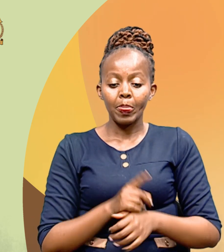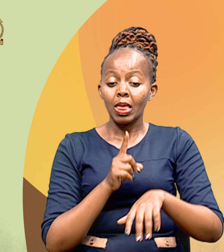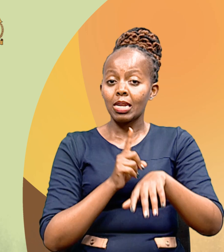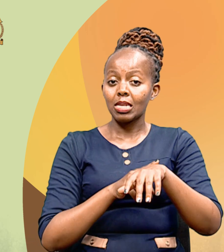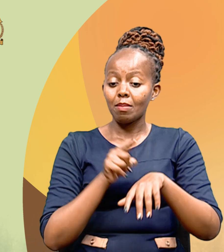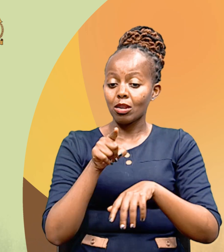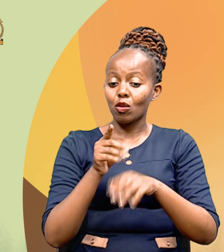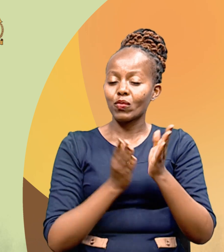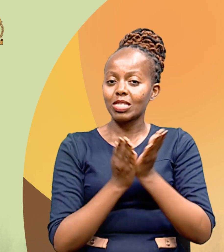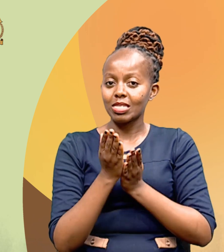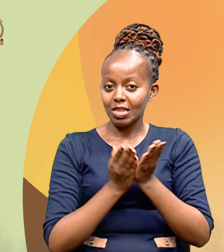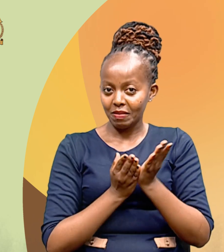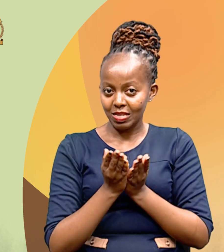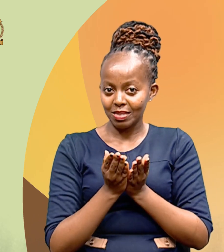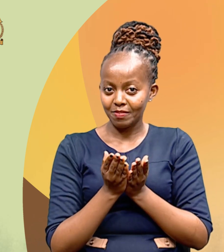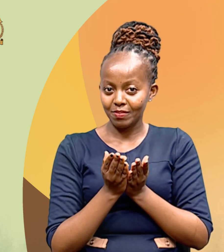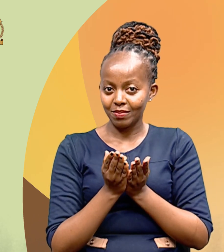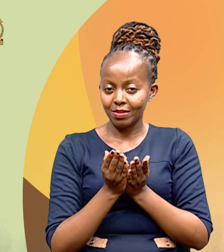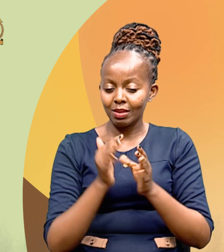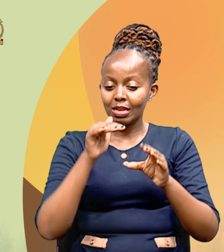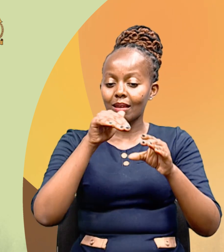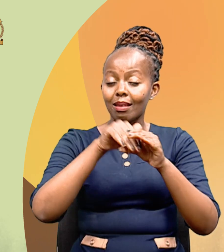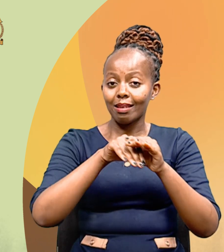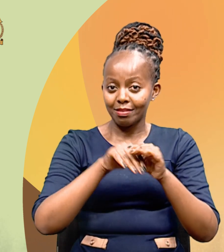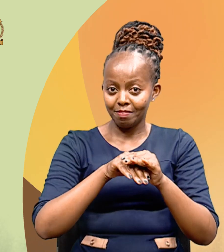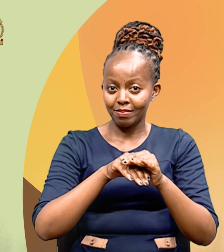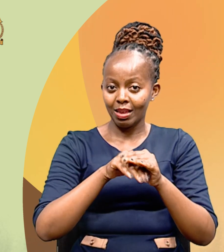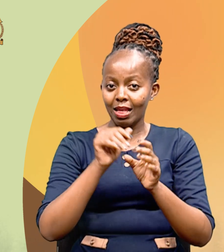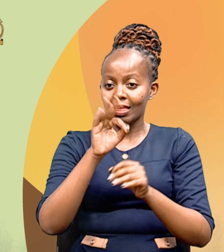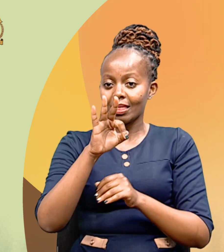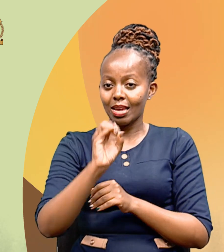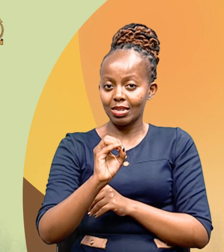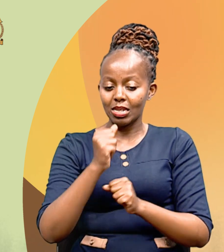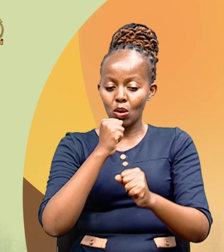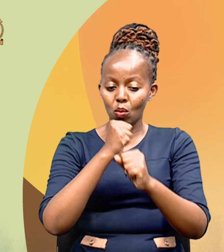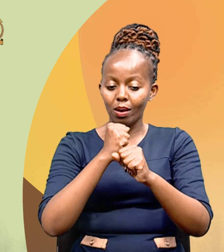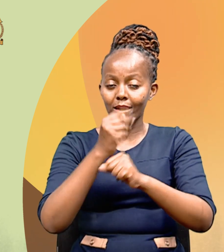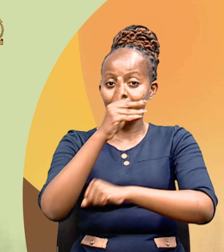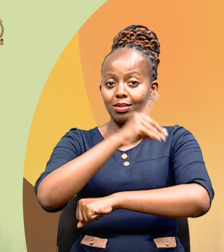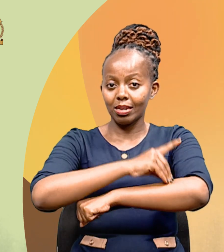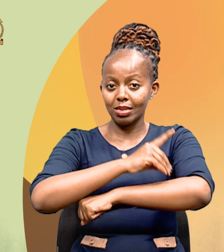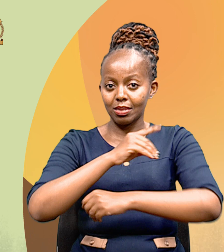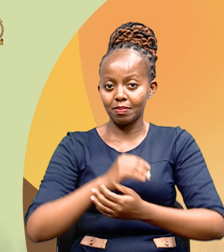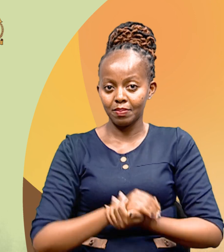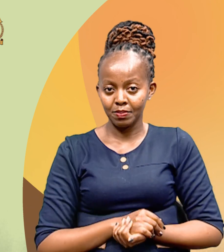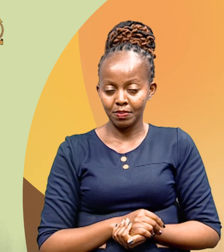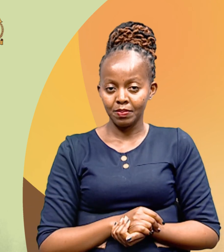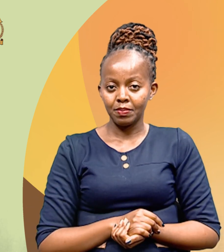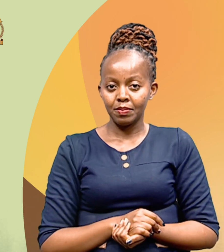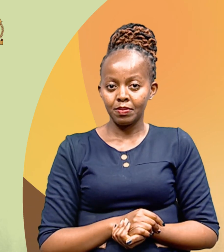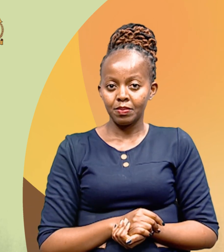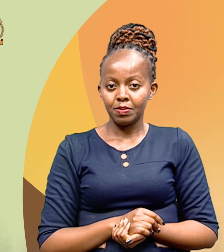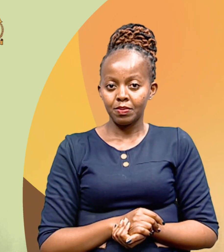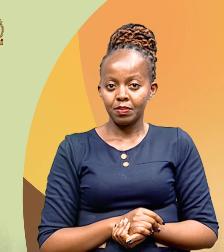Timeline of service is within 30 working days.